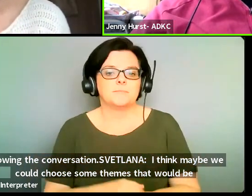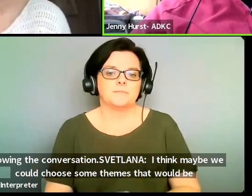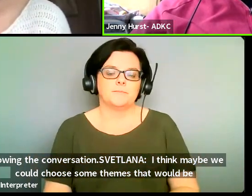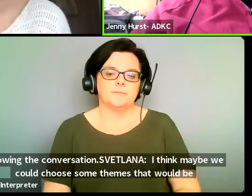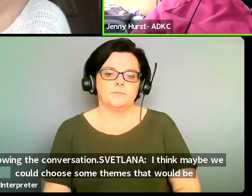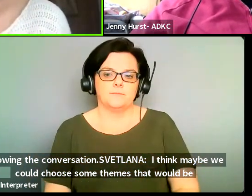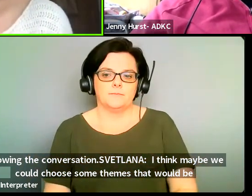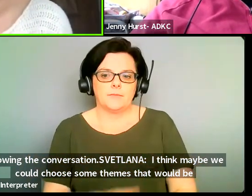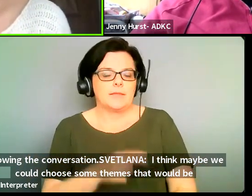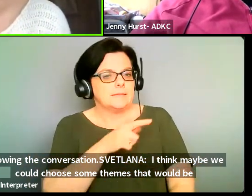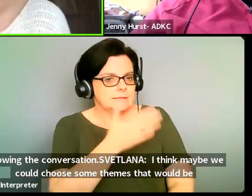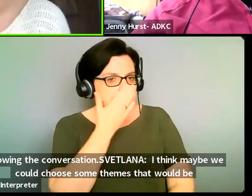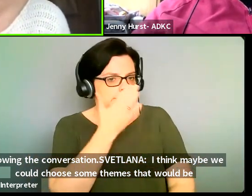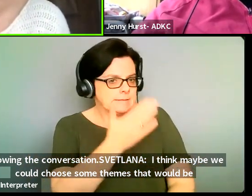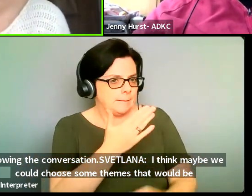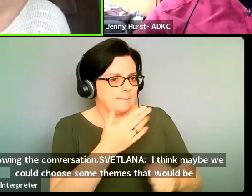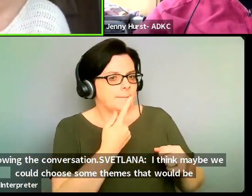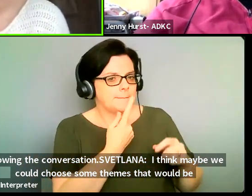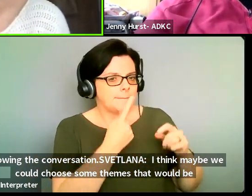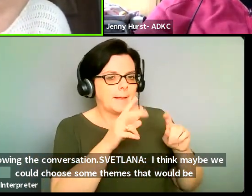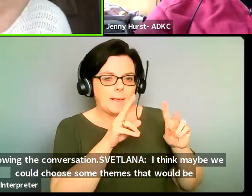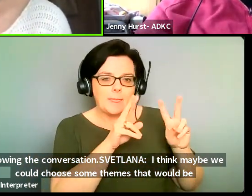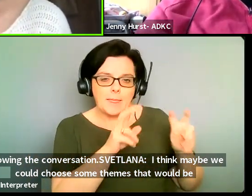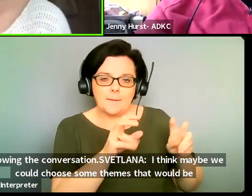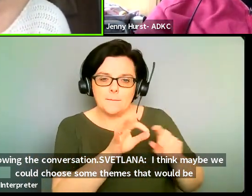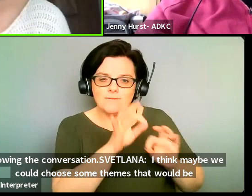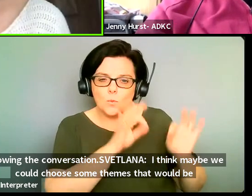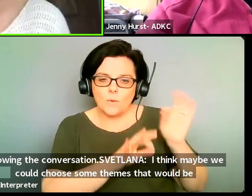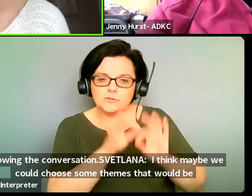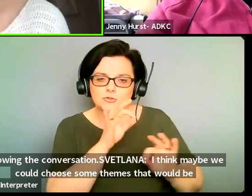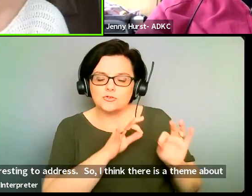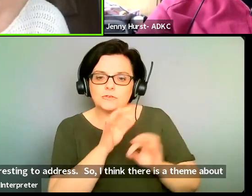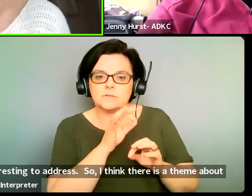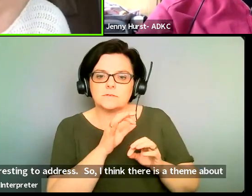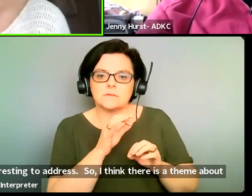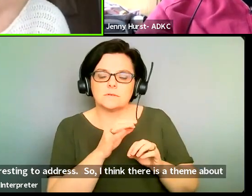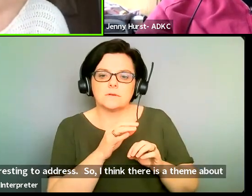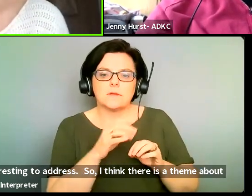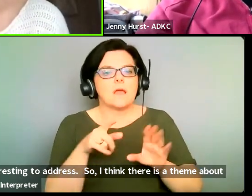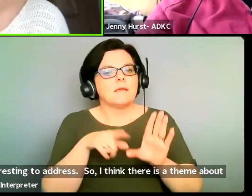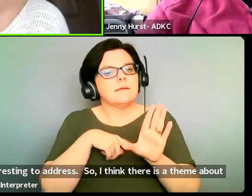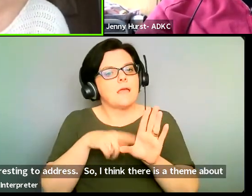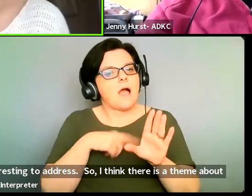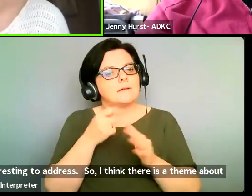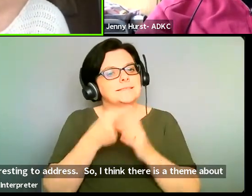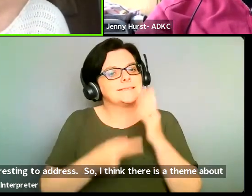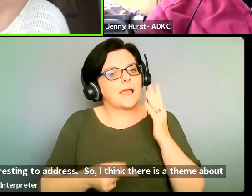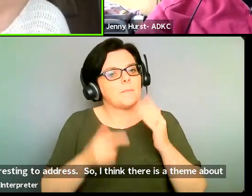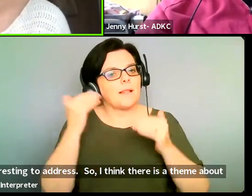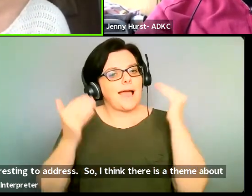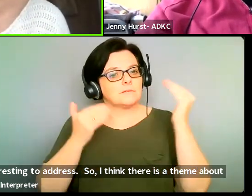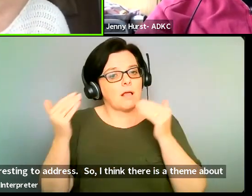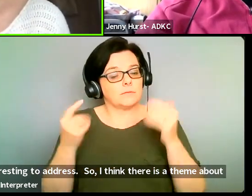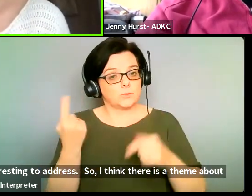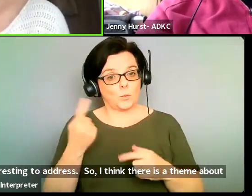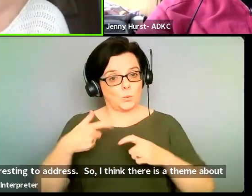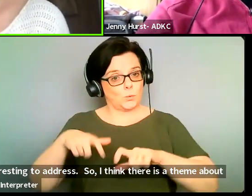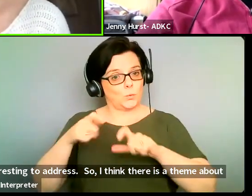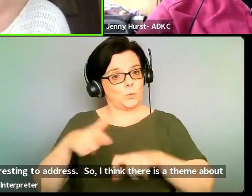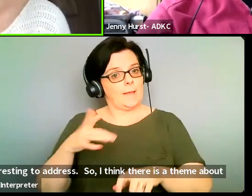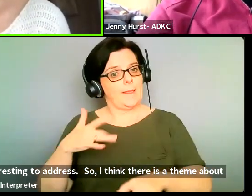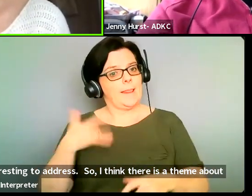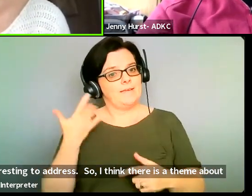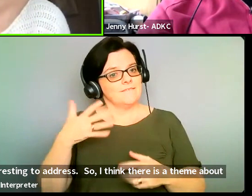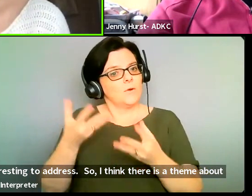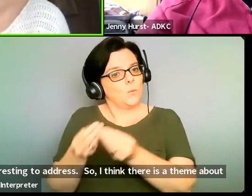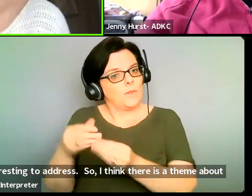there is a theme about young disabled adults continuing to live with their families, and